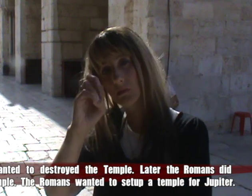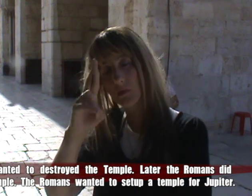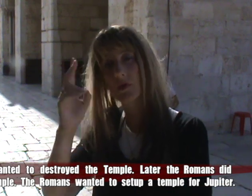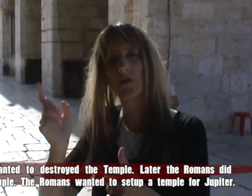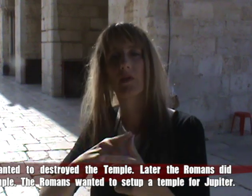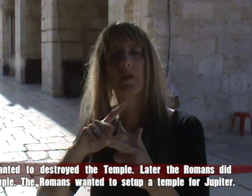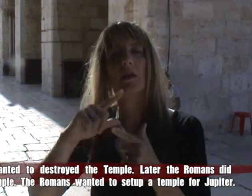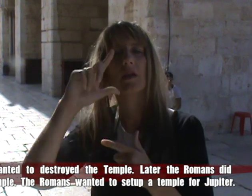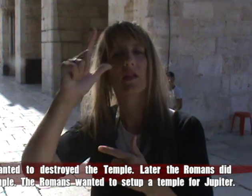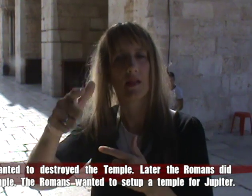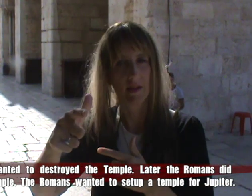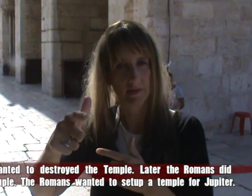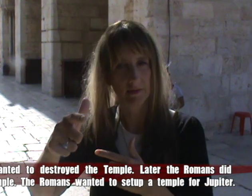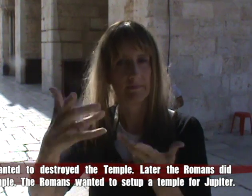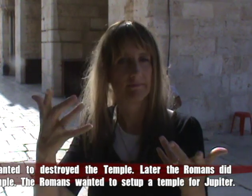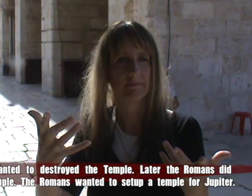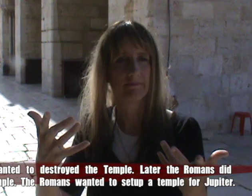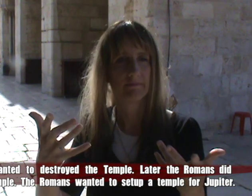for Jupiter. Later,